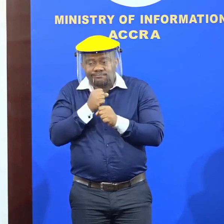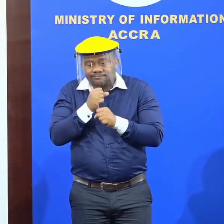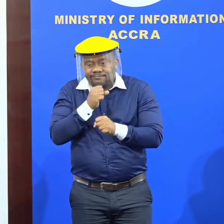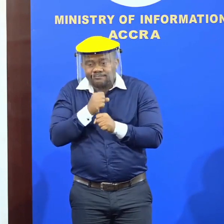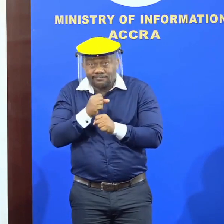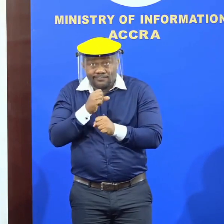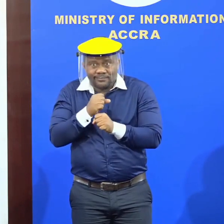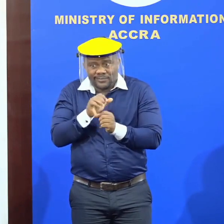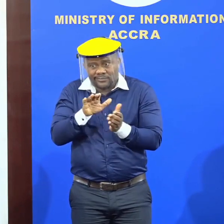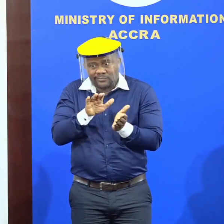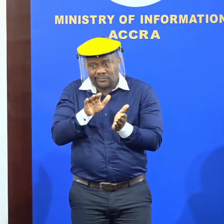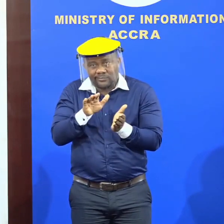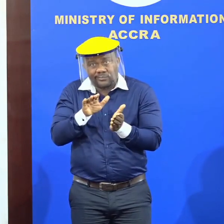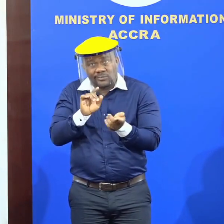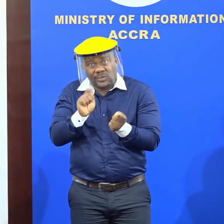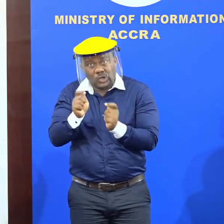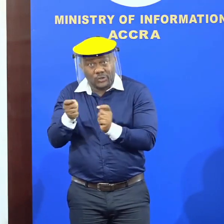presenting.